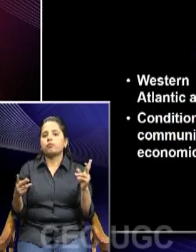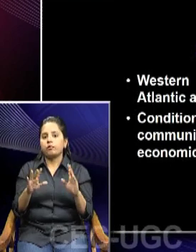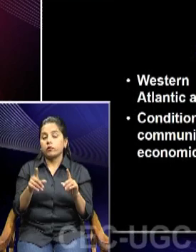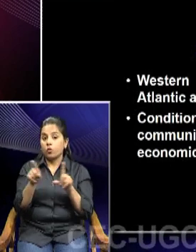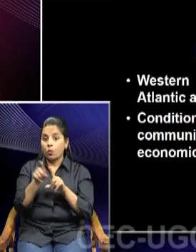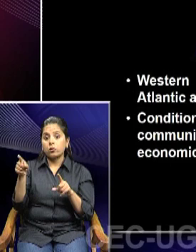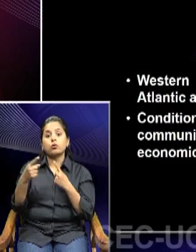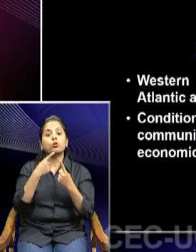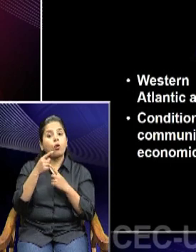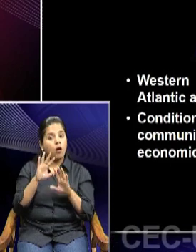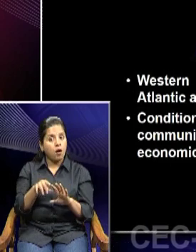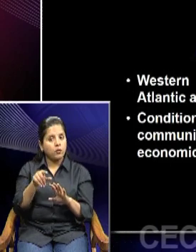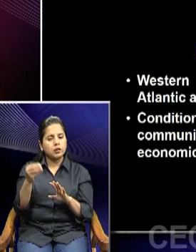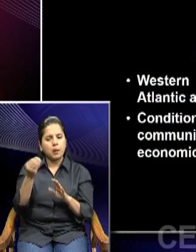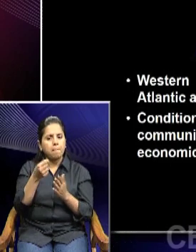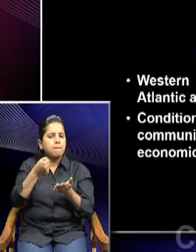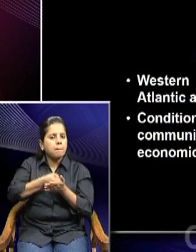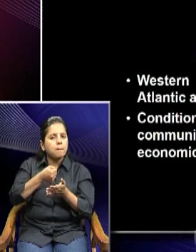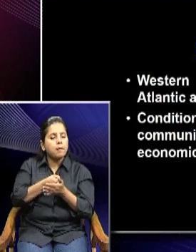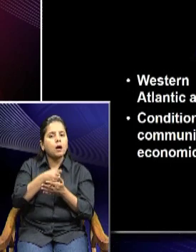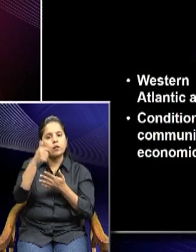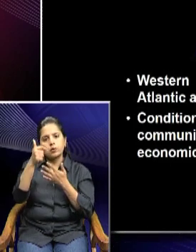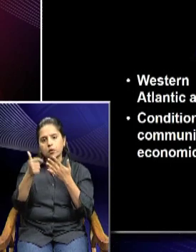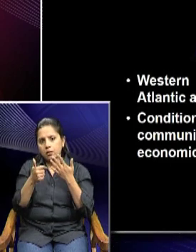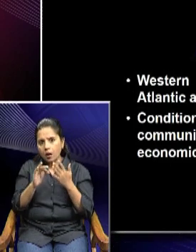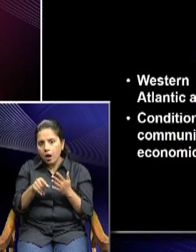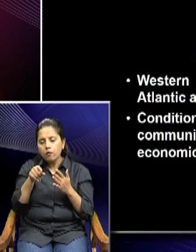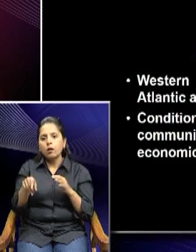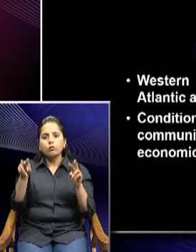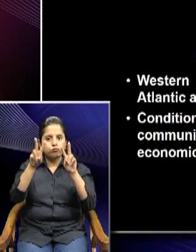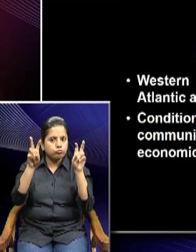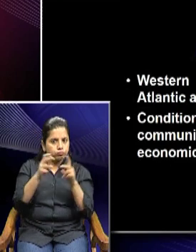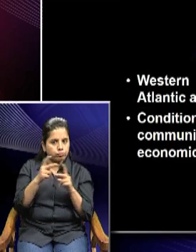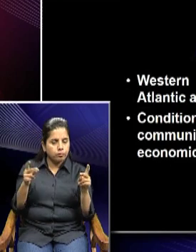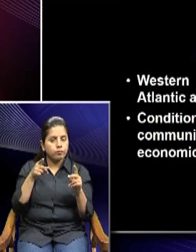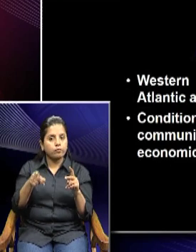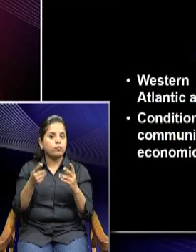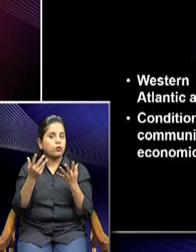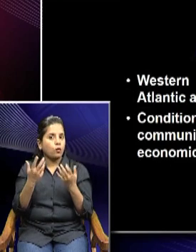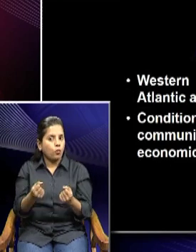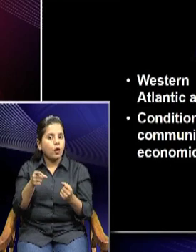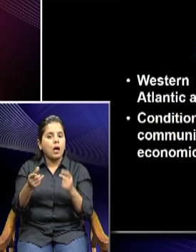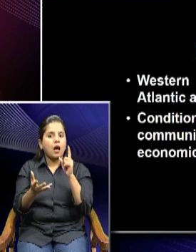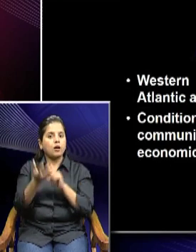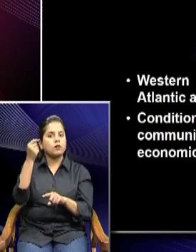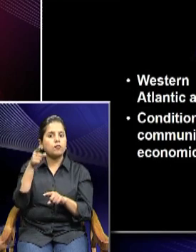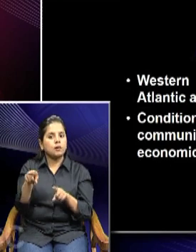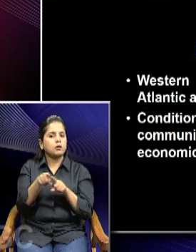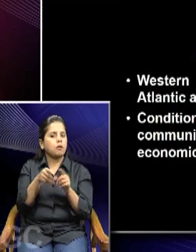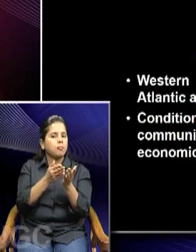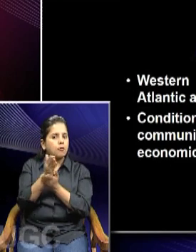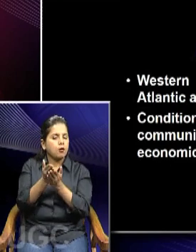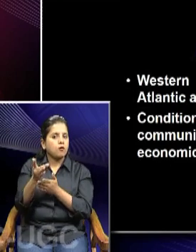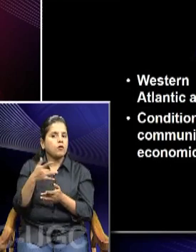also talks about certain basic conditions, conditionalities, in order to achieve this type